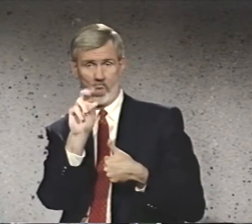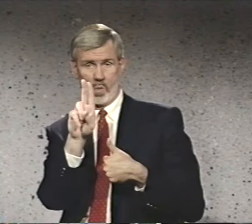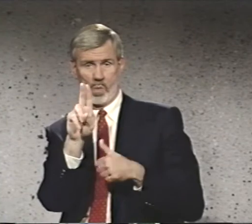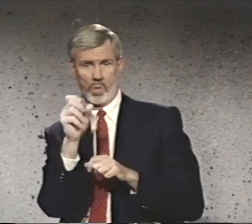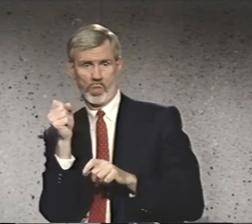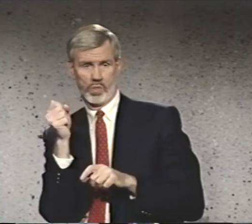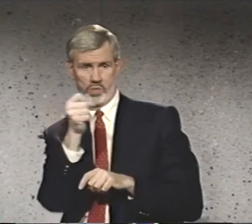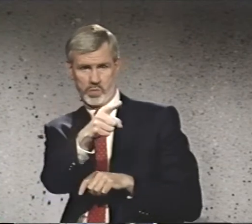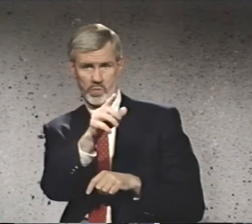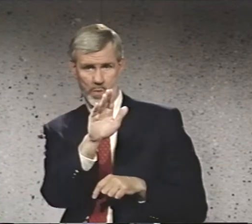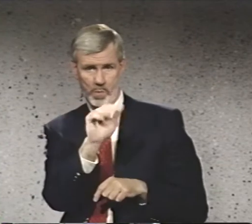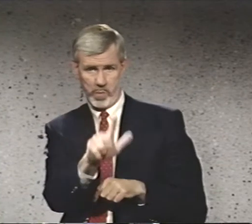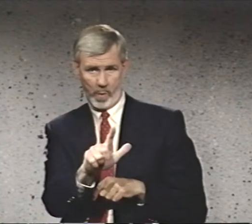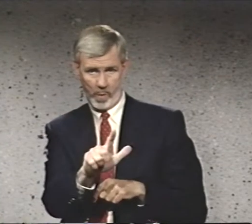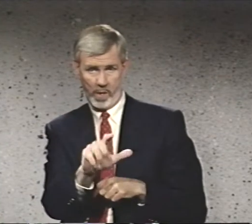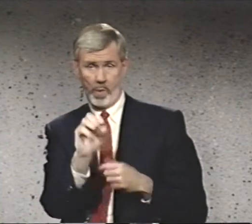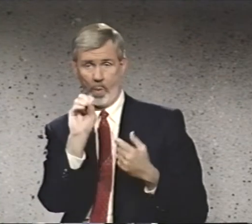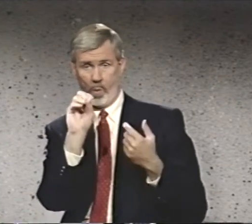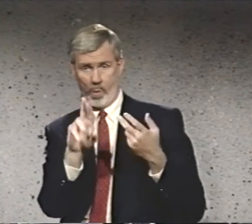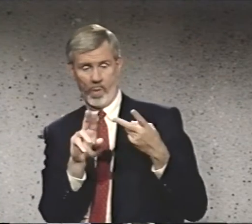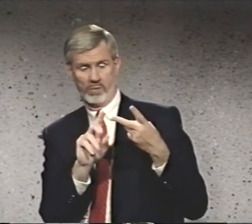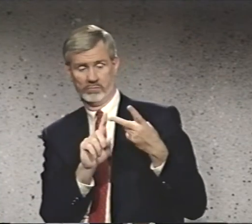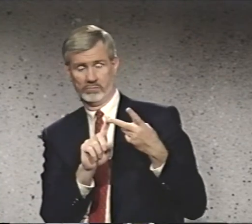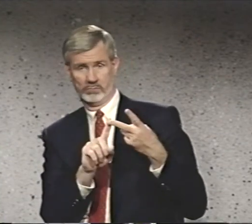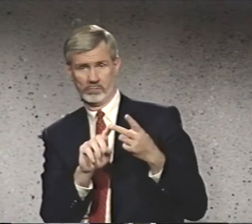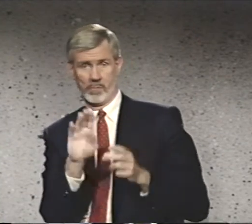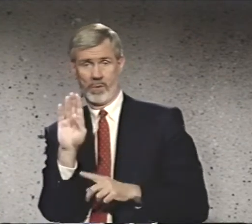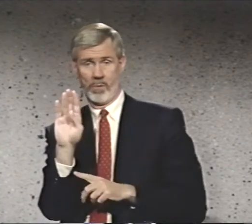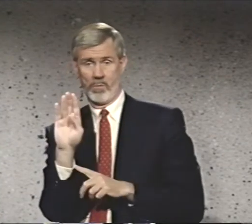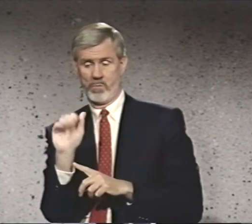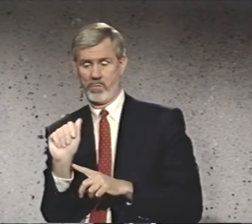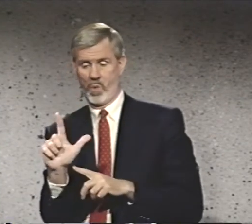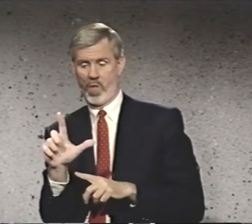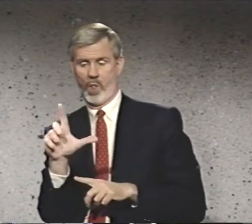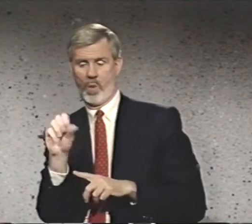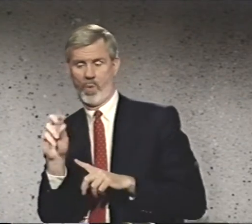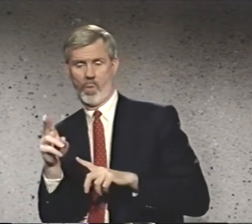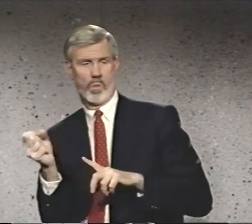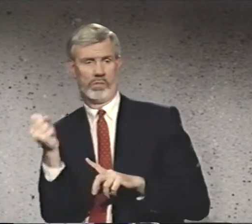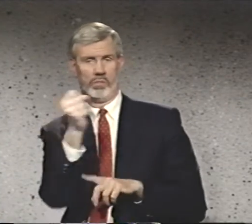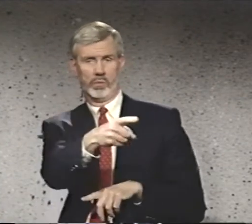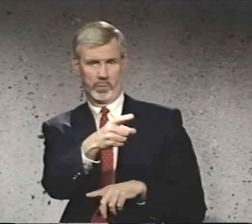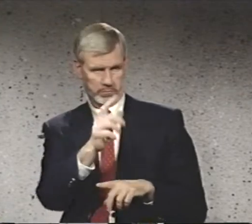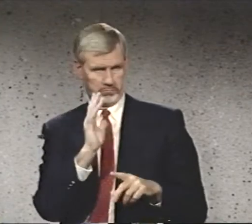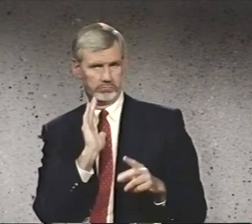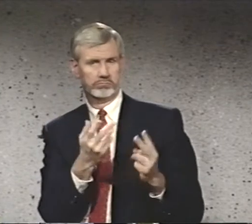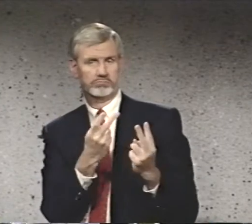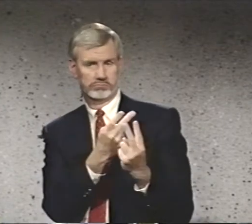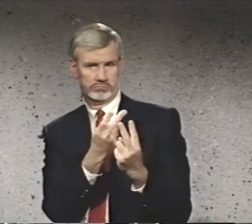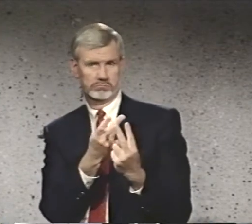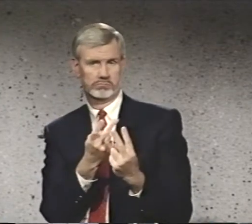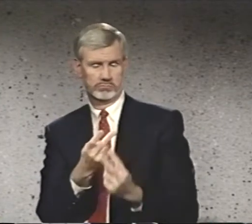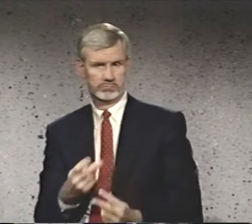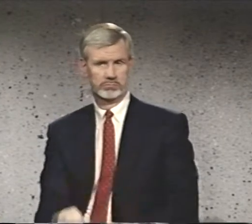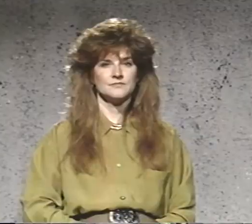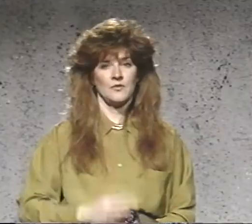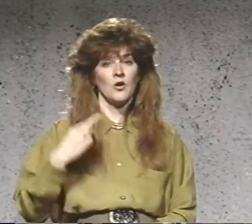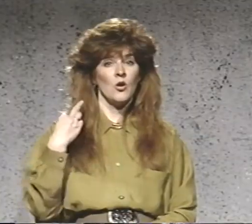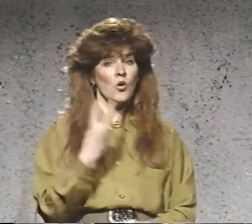Lou throw ball and ball Lou throw. Those two ways are fine.